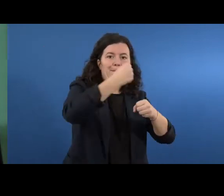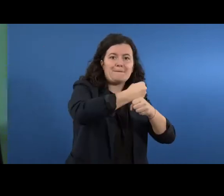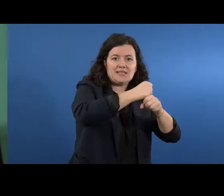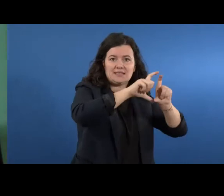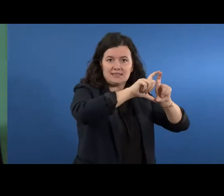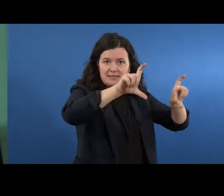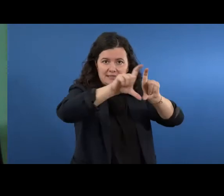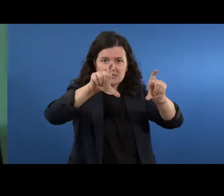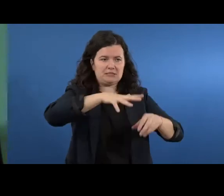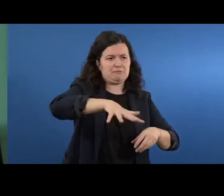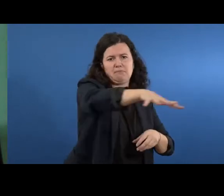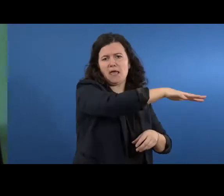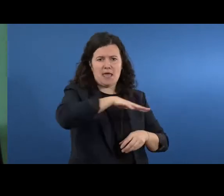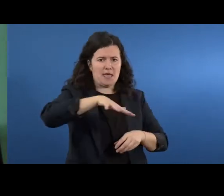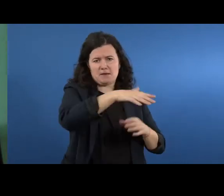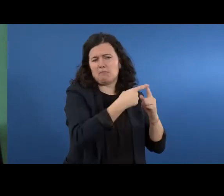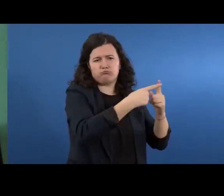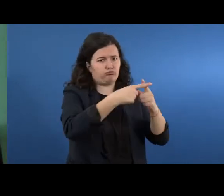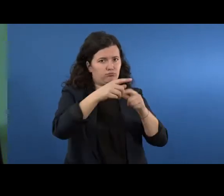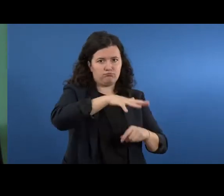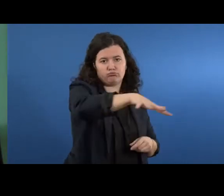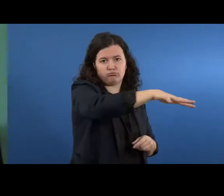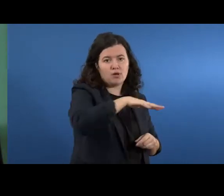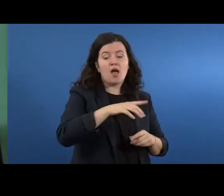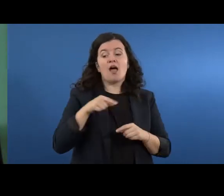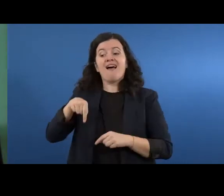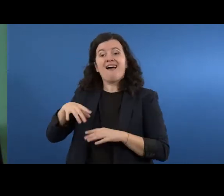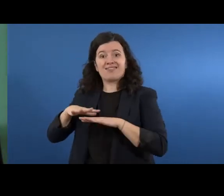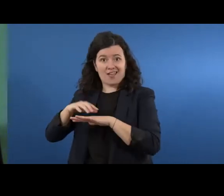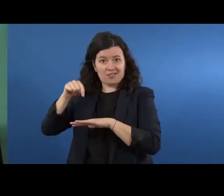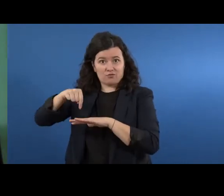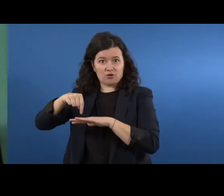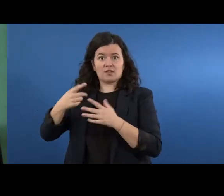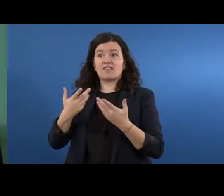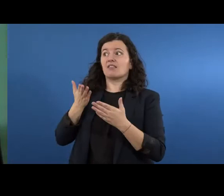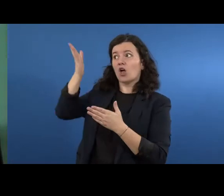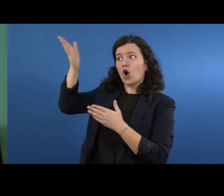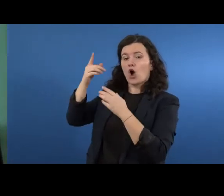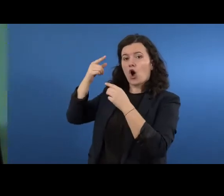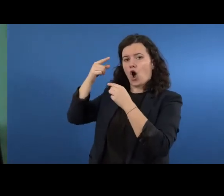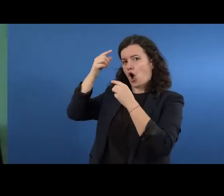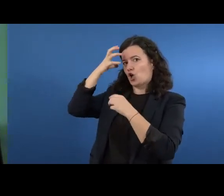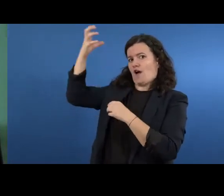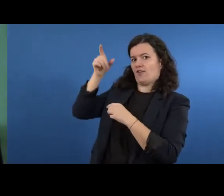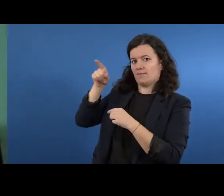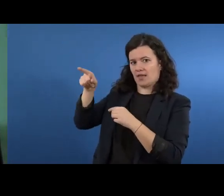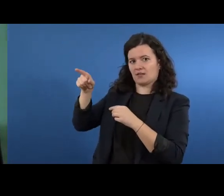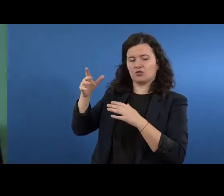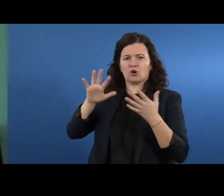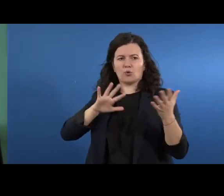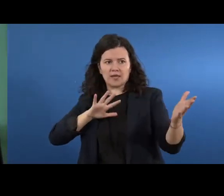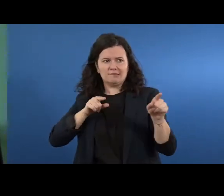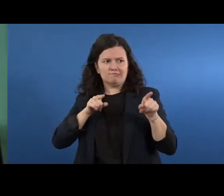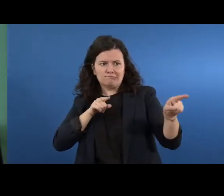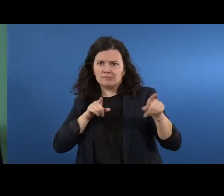of the Philippine Business and Disability Network, or the PBDN, we collaborate with government. We engage them in bilateral and